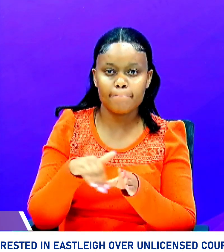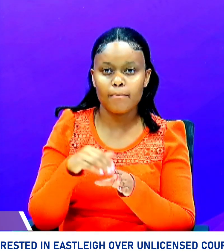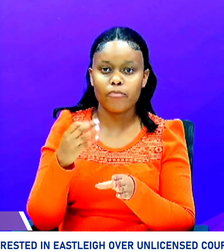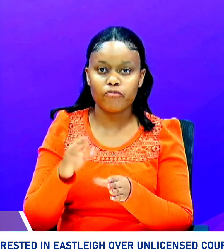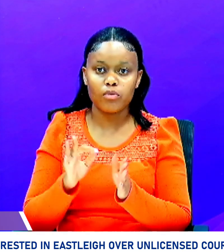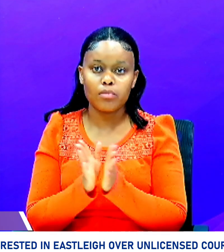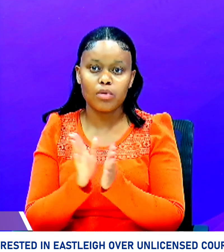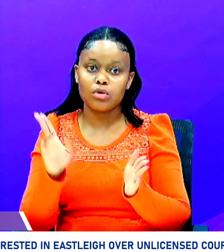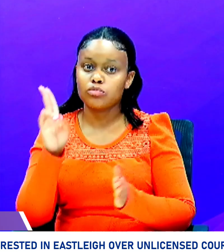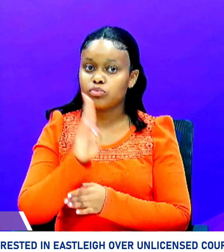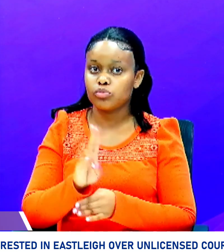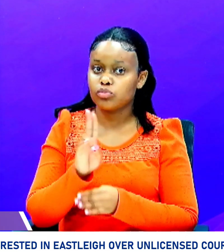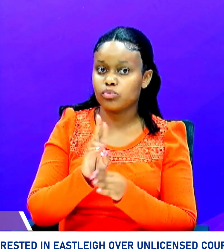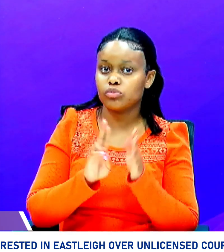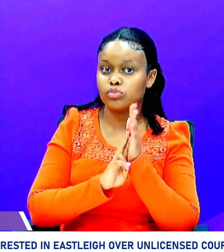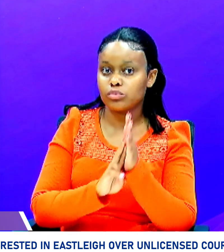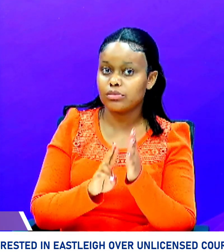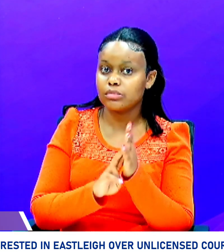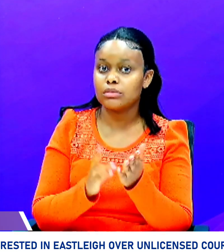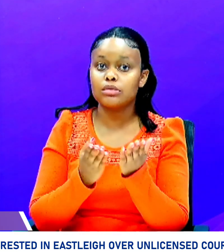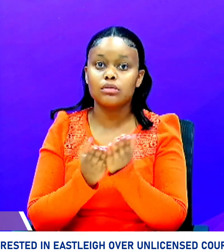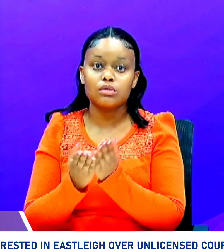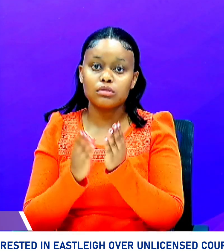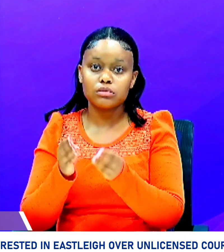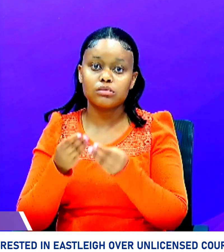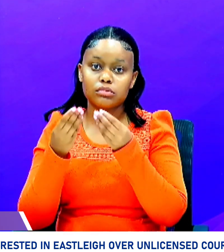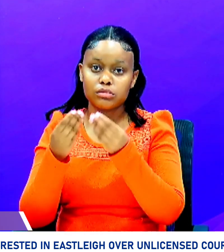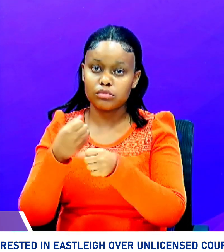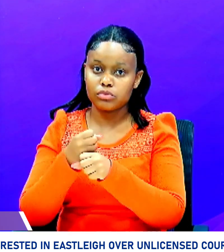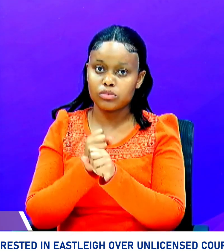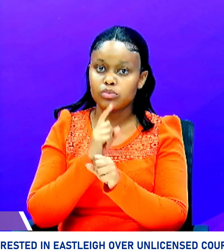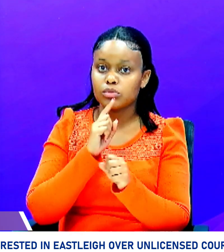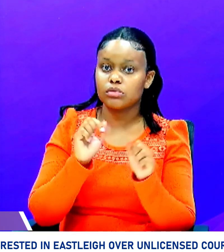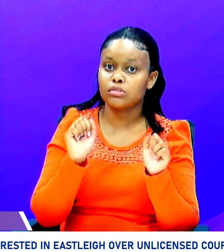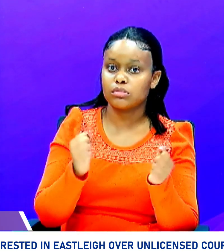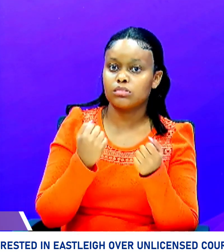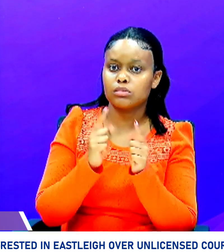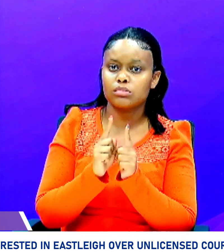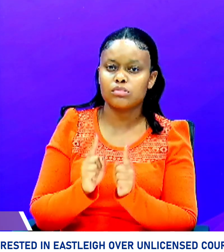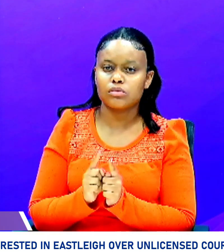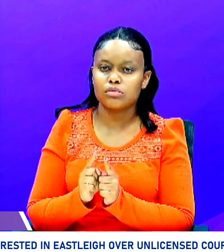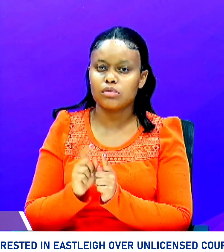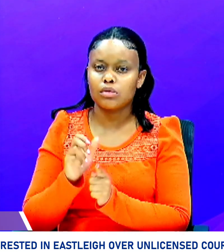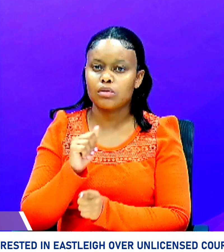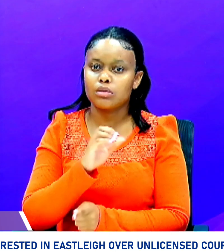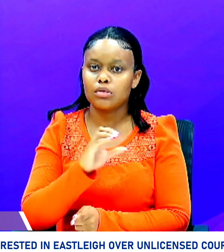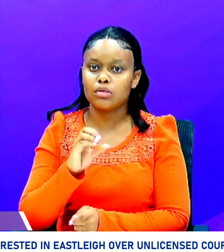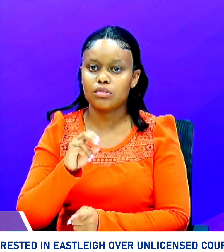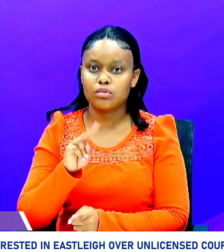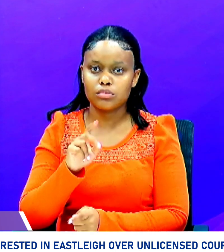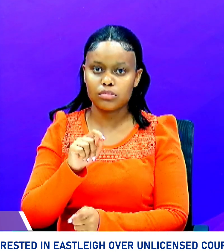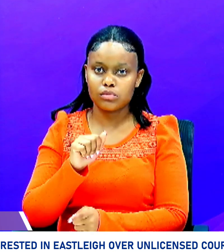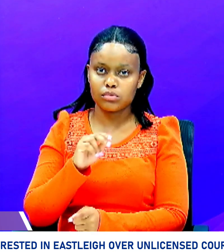urging members of the public to use registered service providers